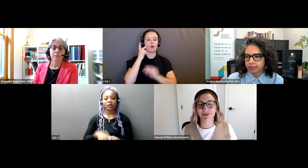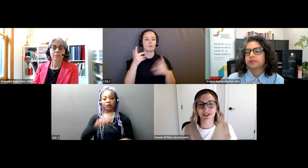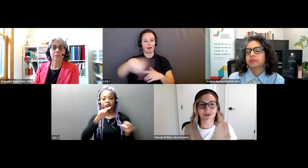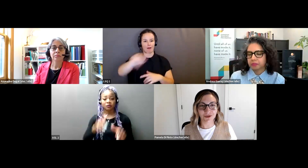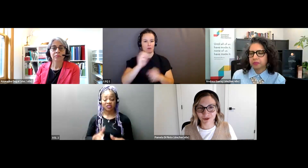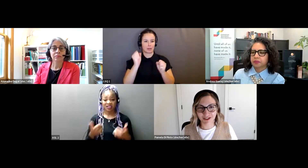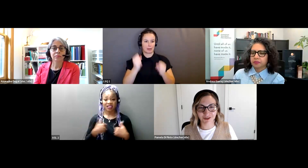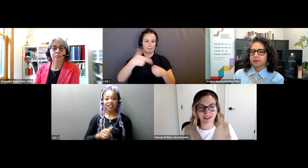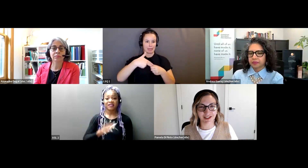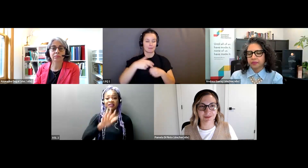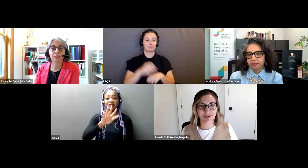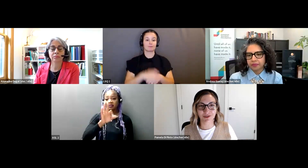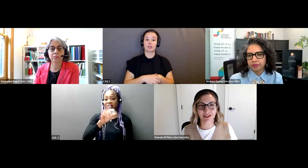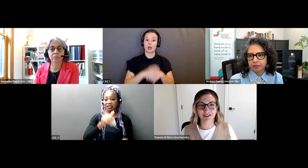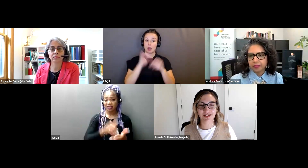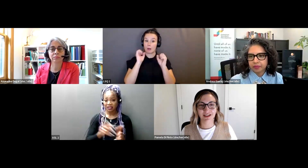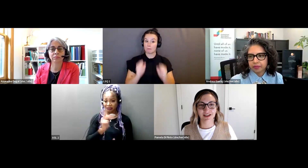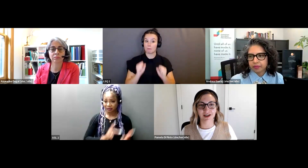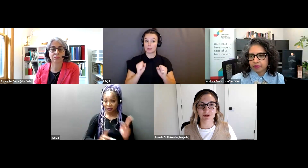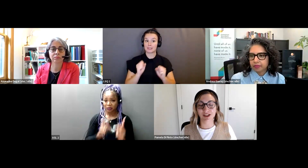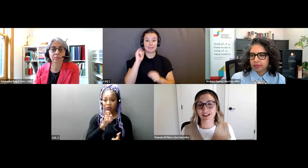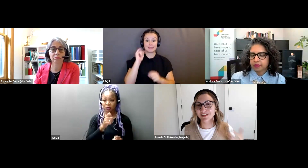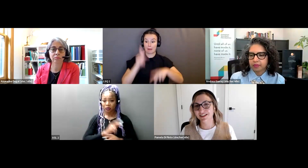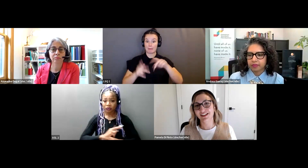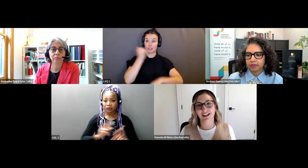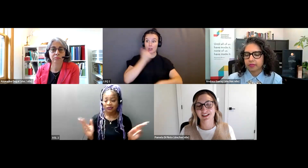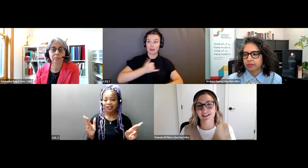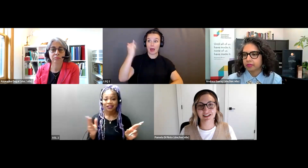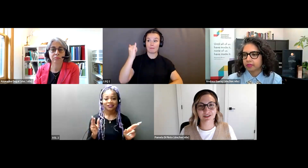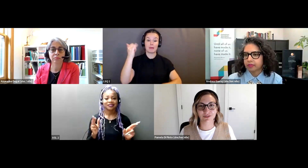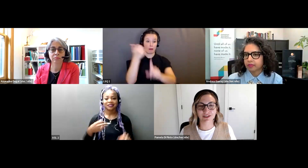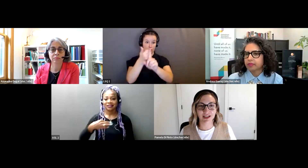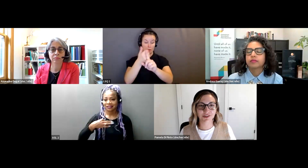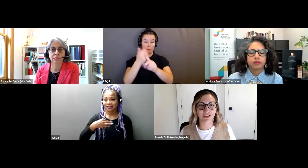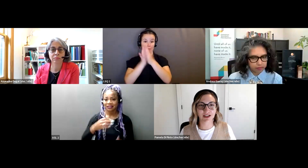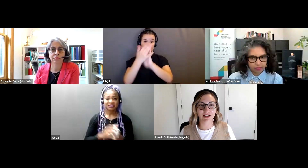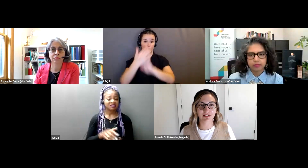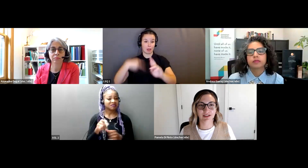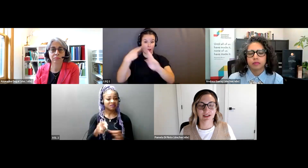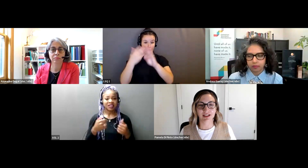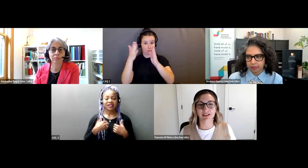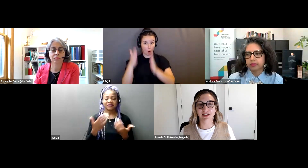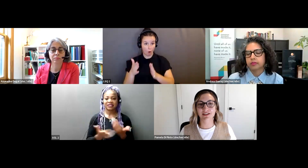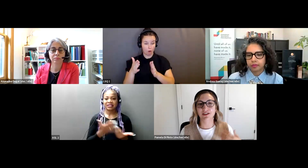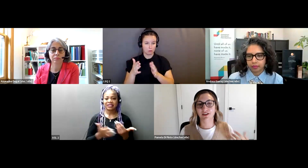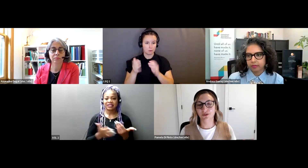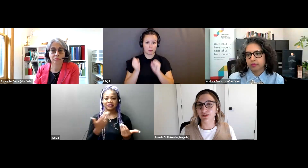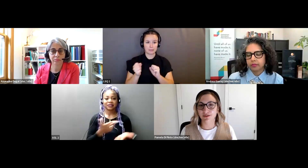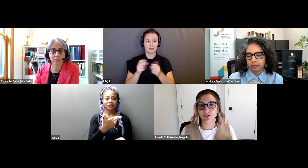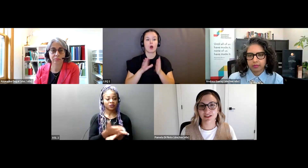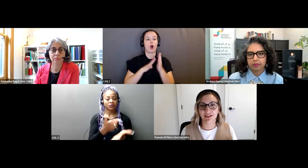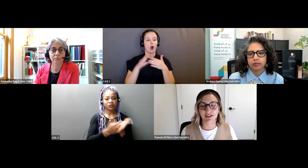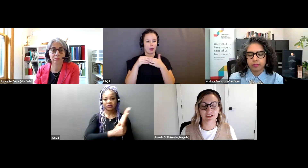59,000 people and growing already sign up to do this. You will instantly get an easy reference action guide, and it links you to